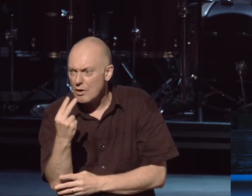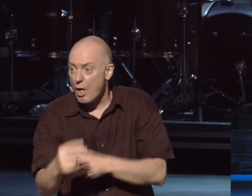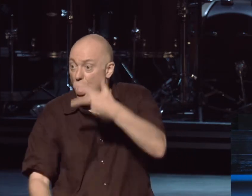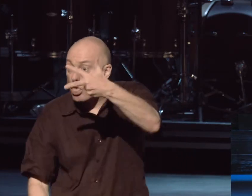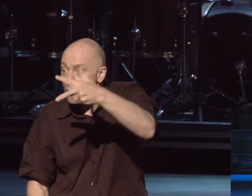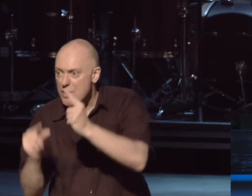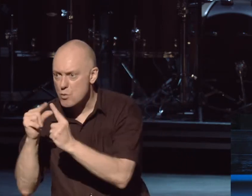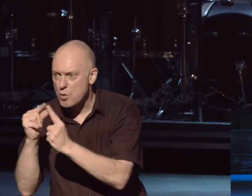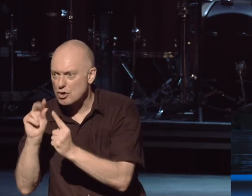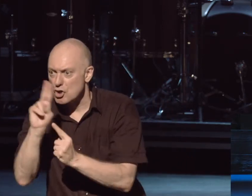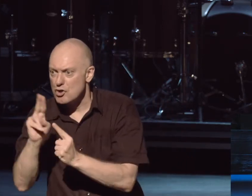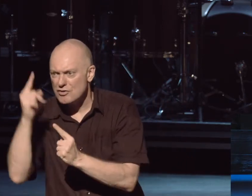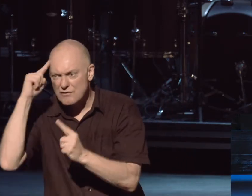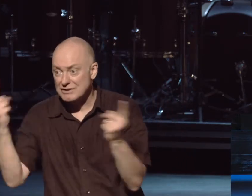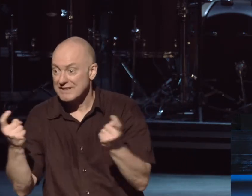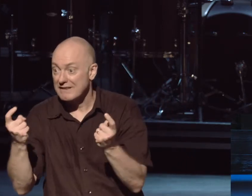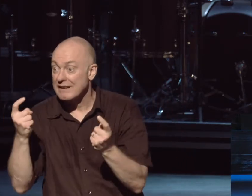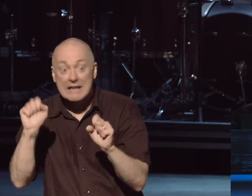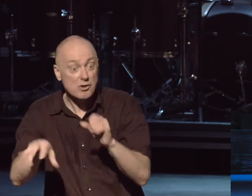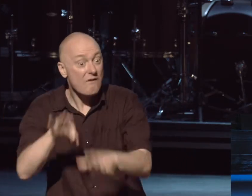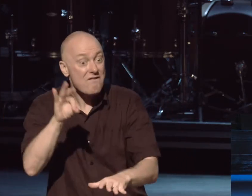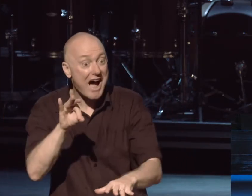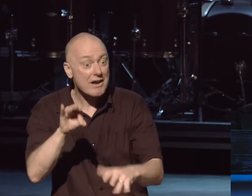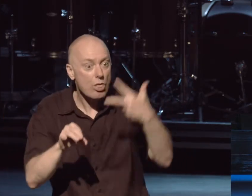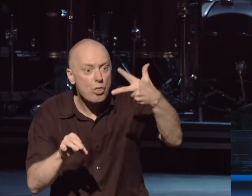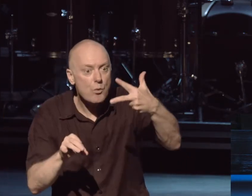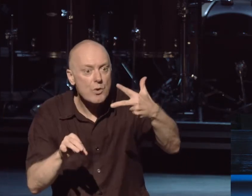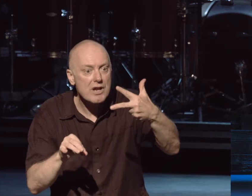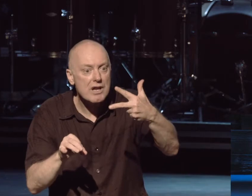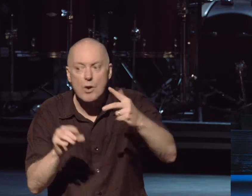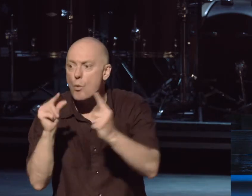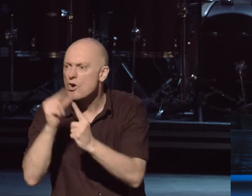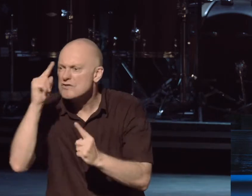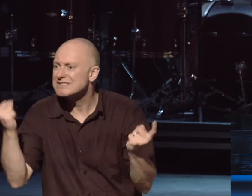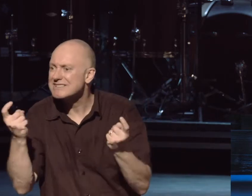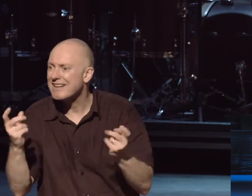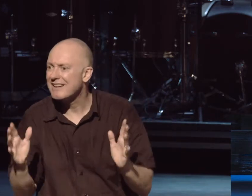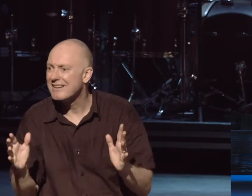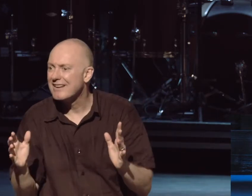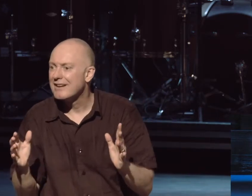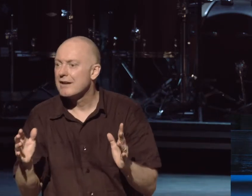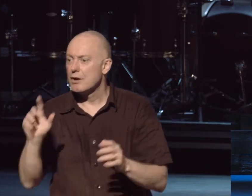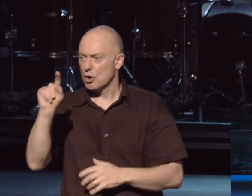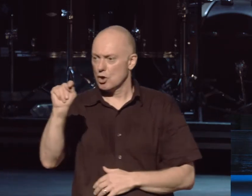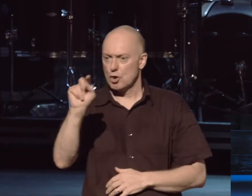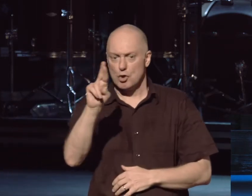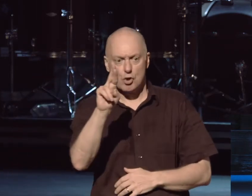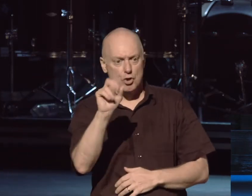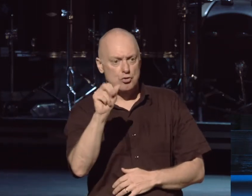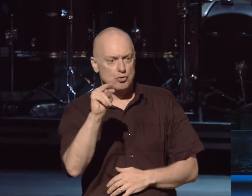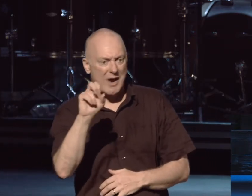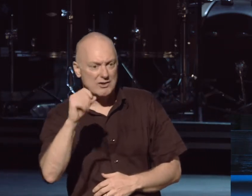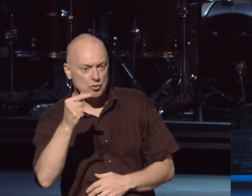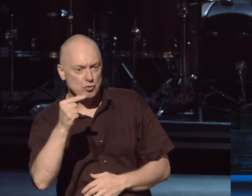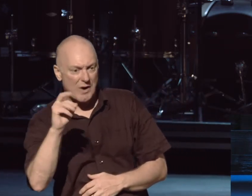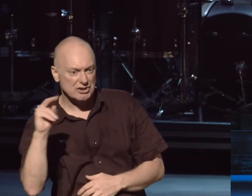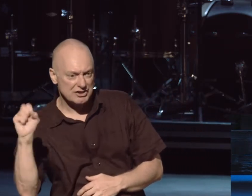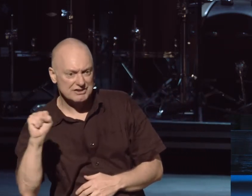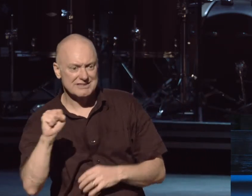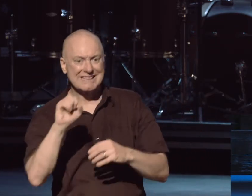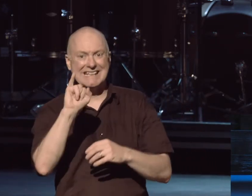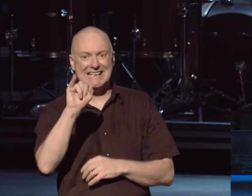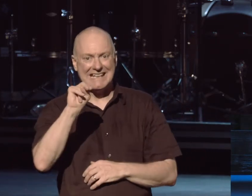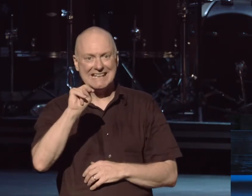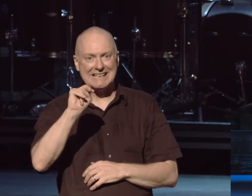three words used for sin. Can you find them there? Three used words for sin: transgressions, iniquity, and